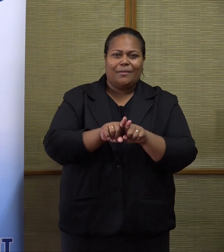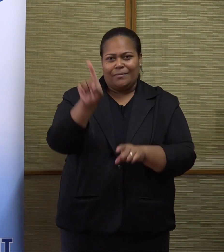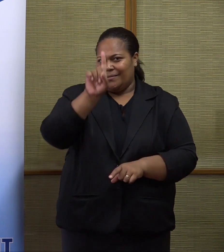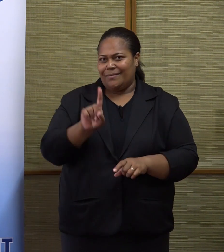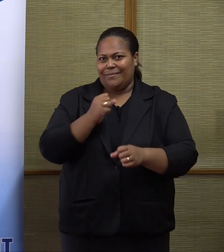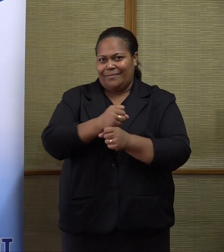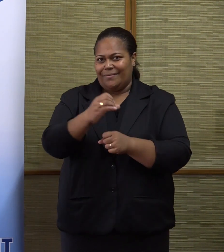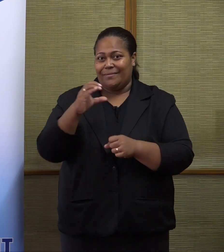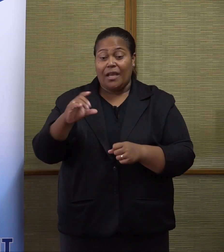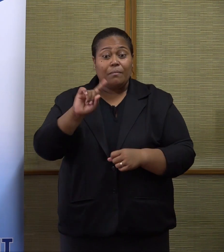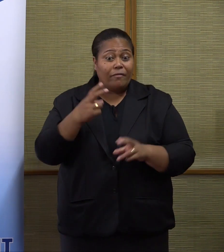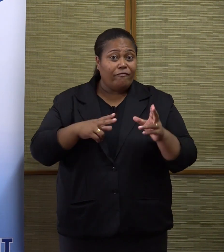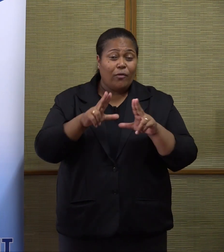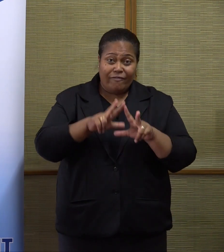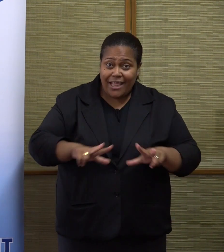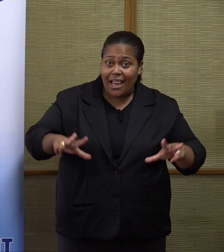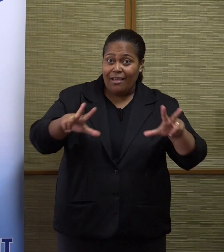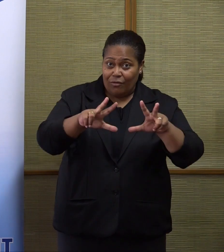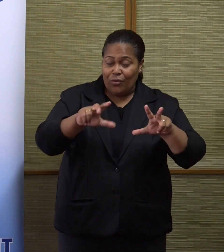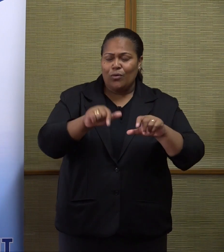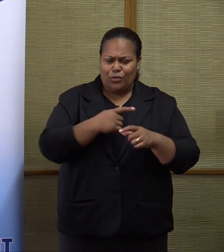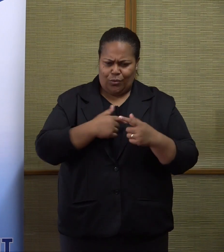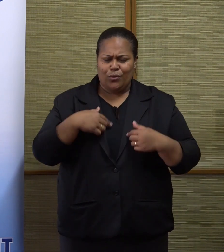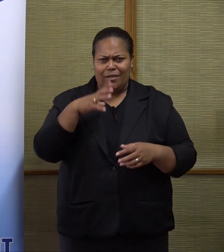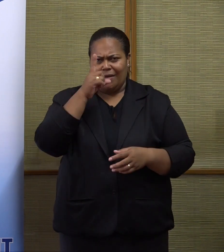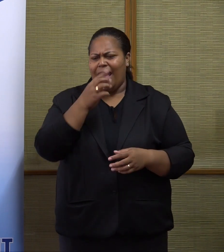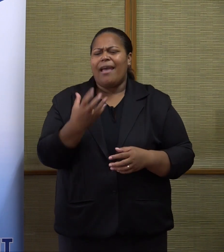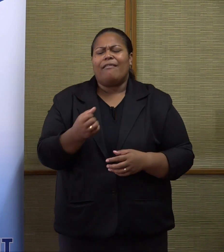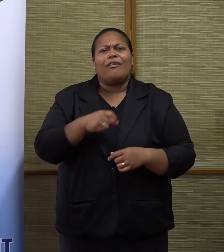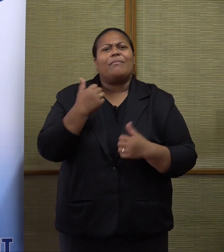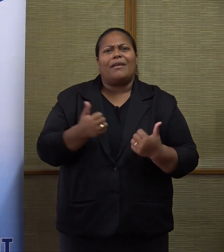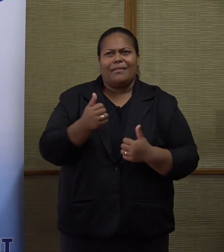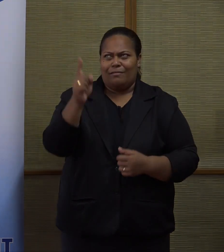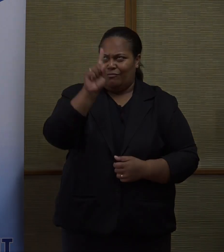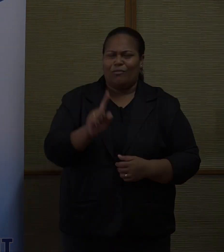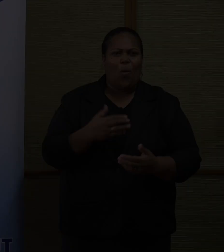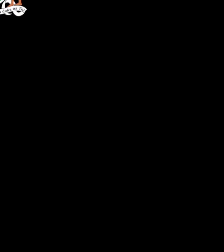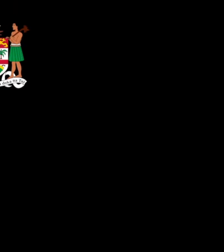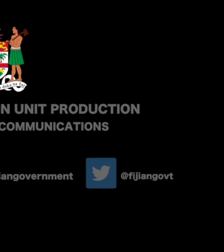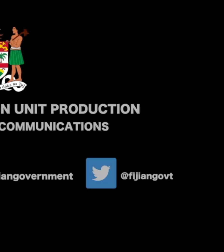But for Viti level, I can confirm that we have power in most areas across Viti level.